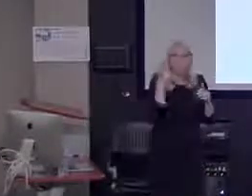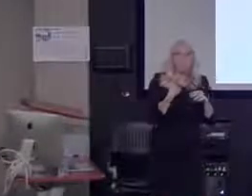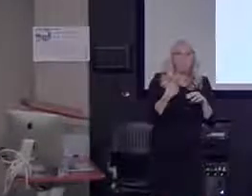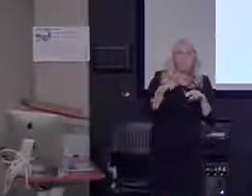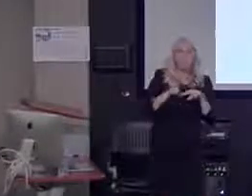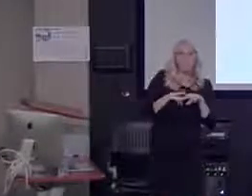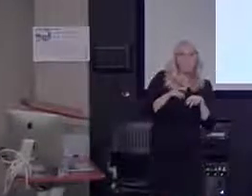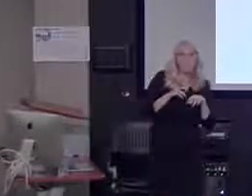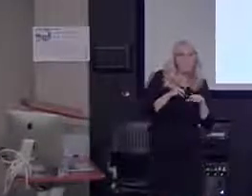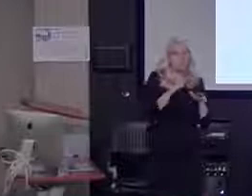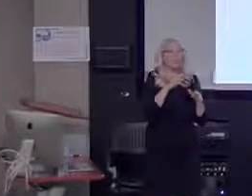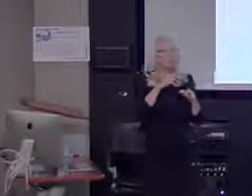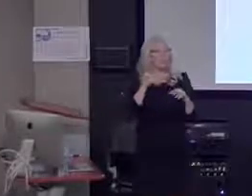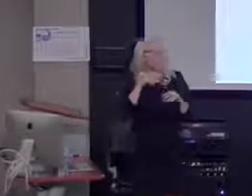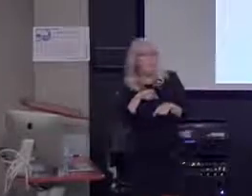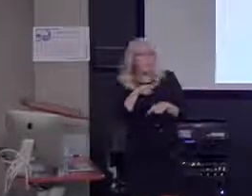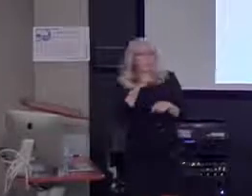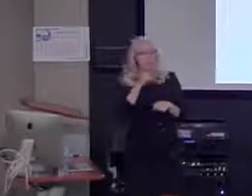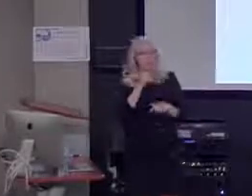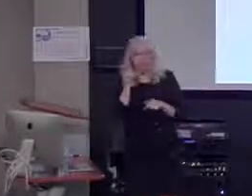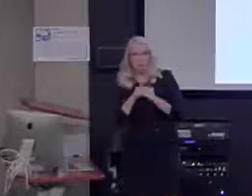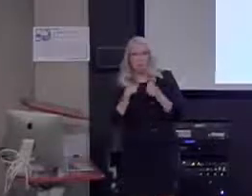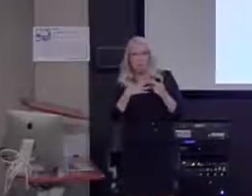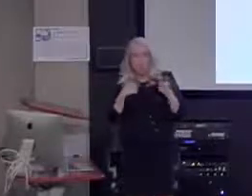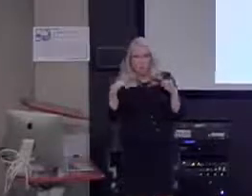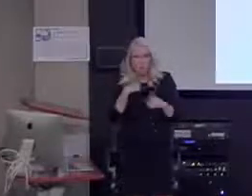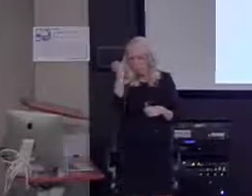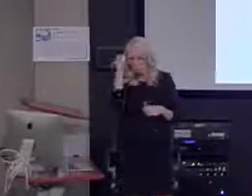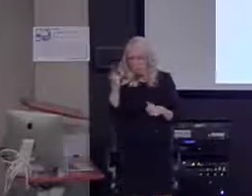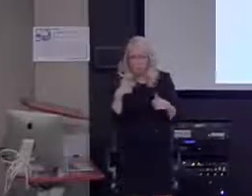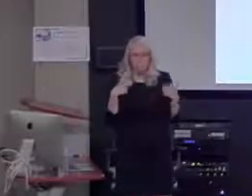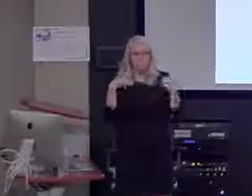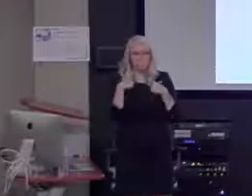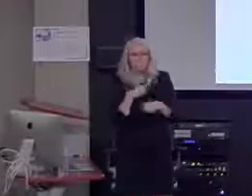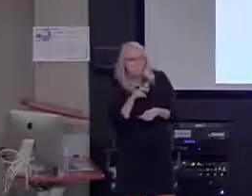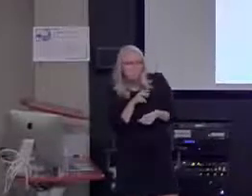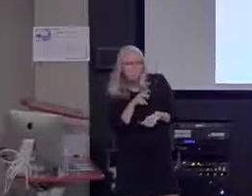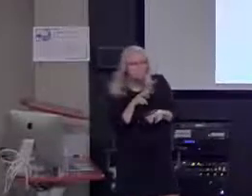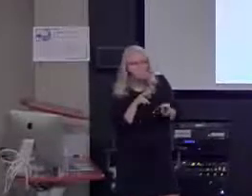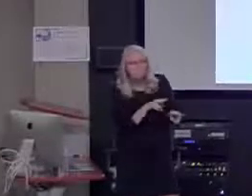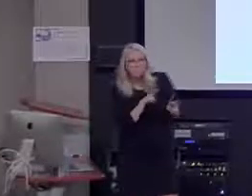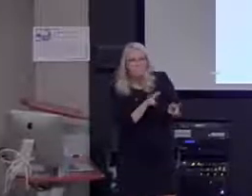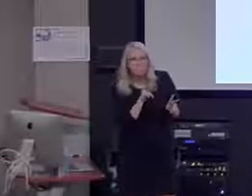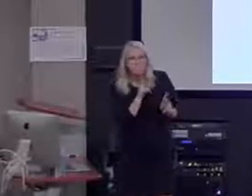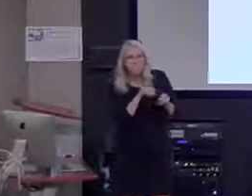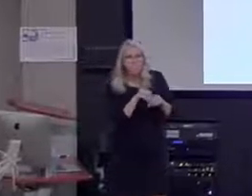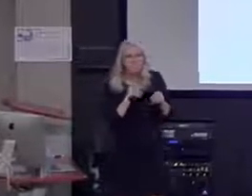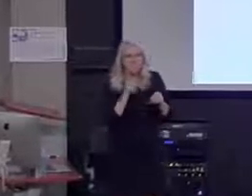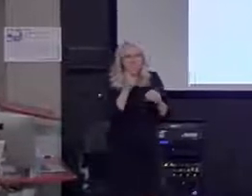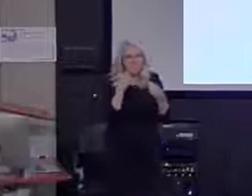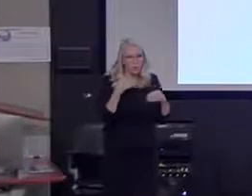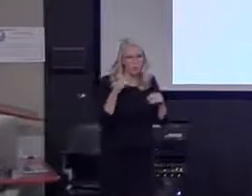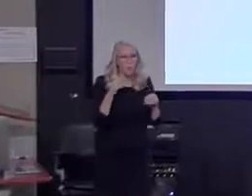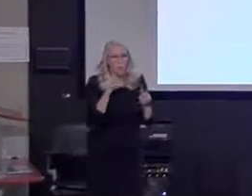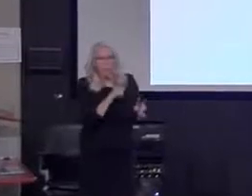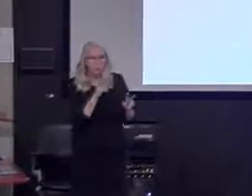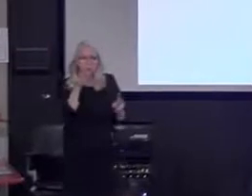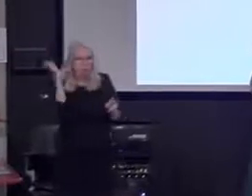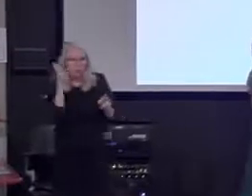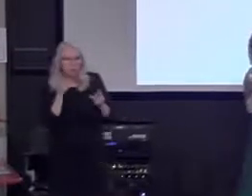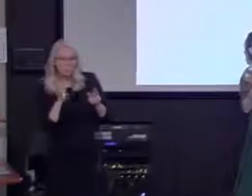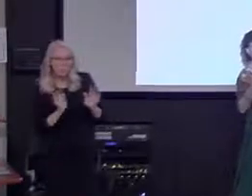in the back with our little white coats, as if watching we parents as they came into the supermarket. Right. But on our